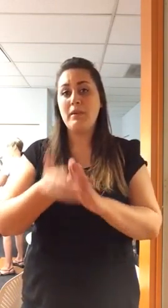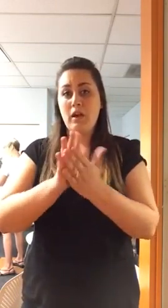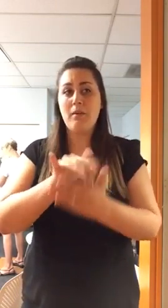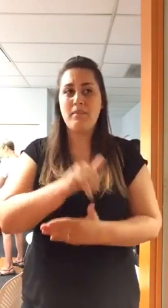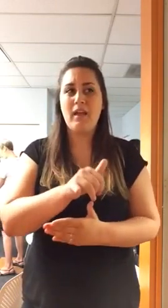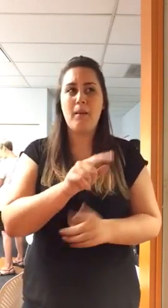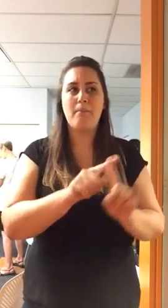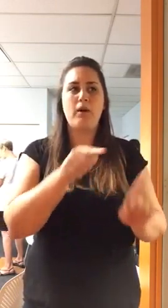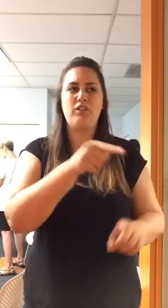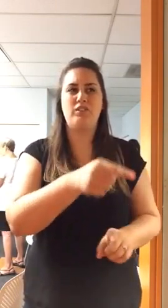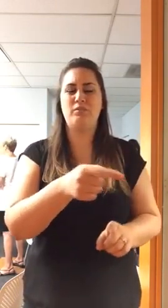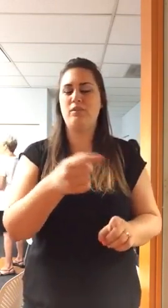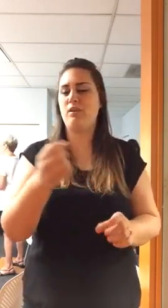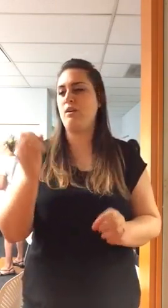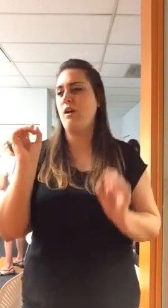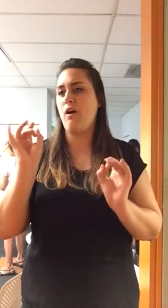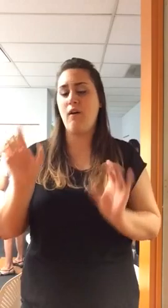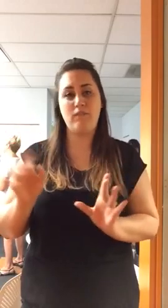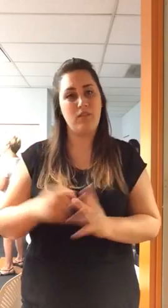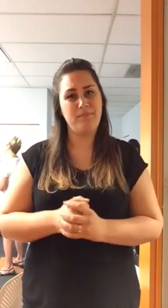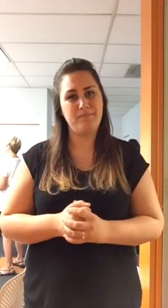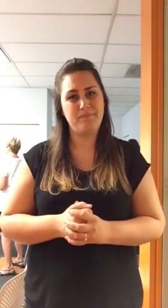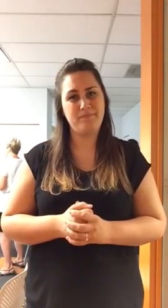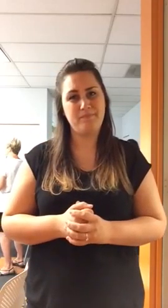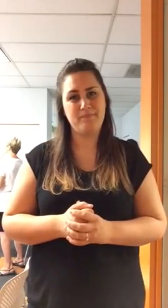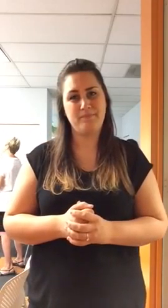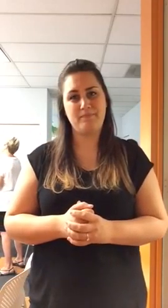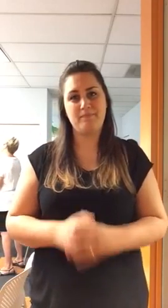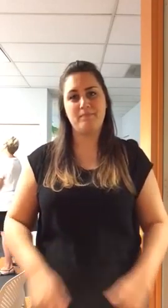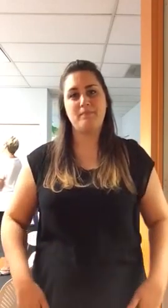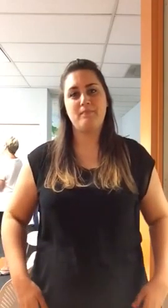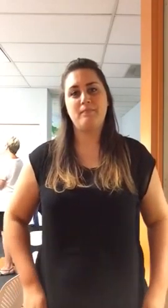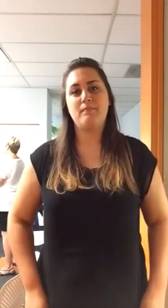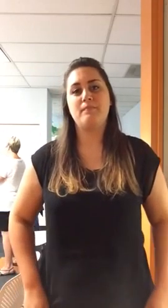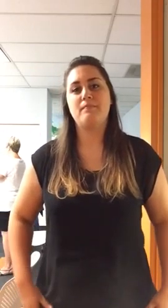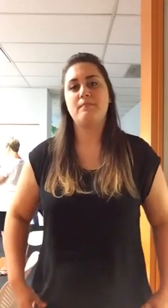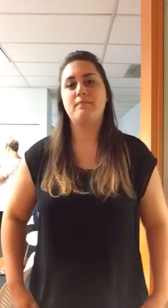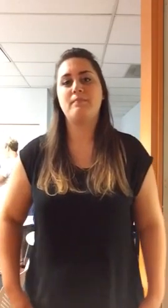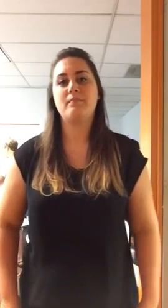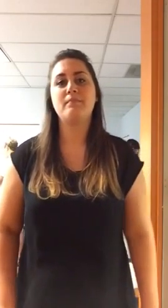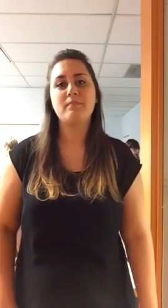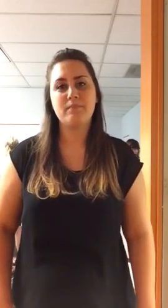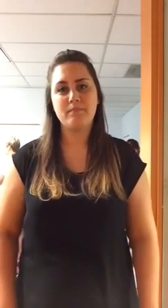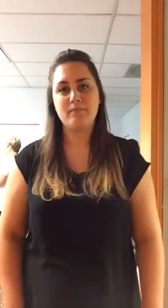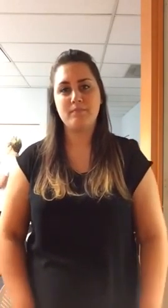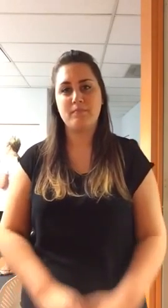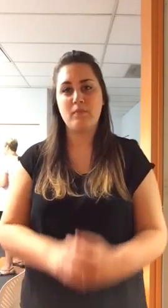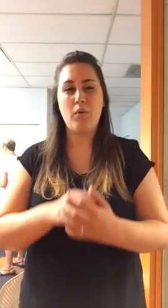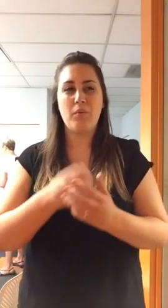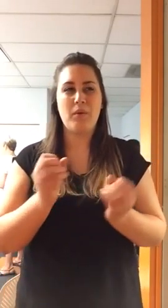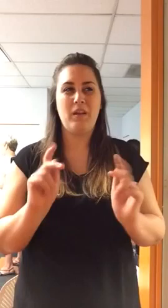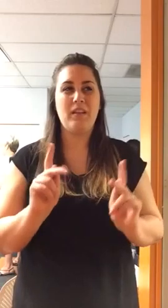it. Okay, we can take the other example. You're really good, but let's do the example first of all that you suck at it. So what's going to